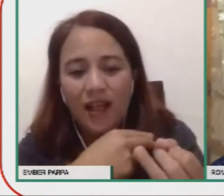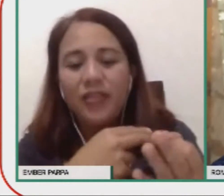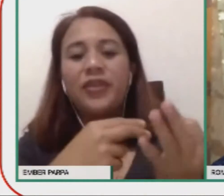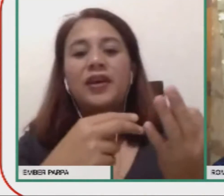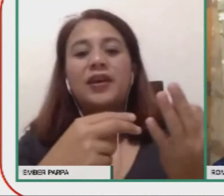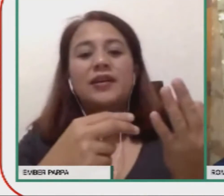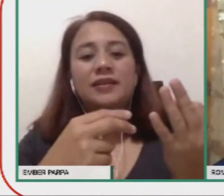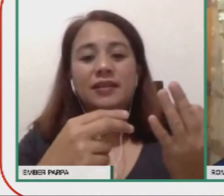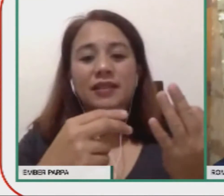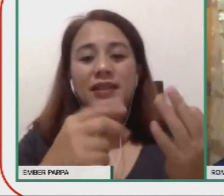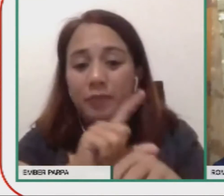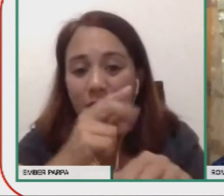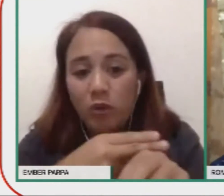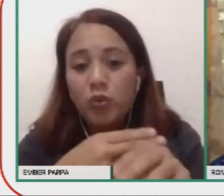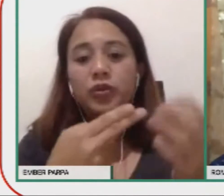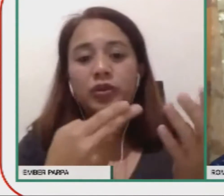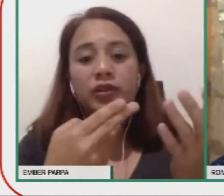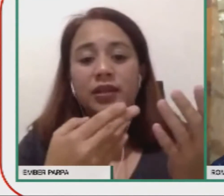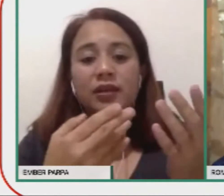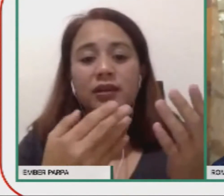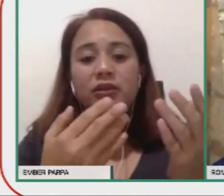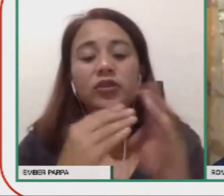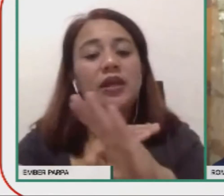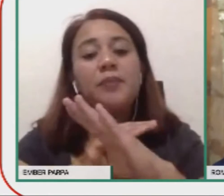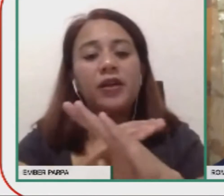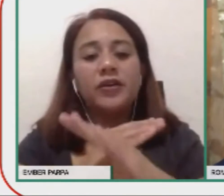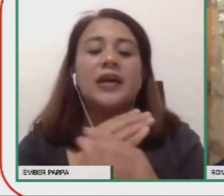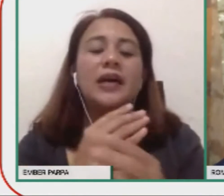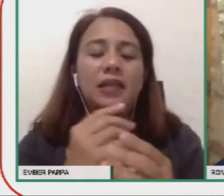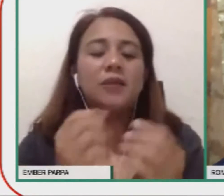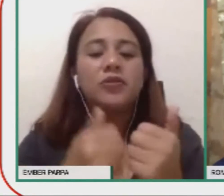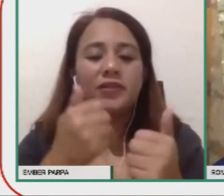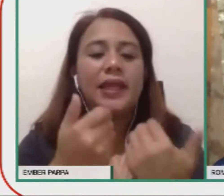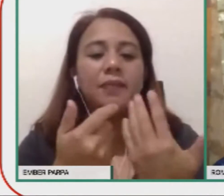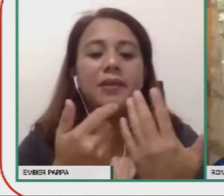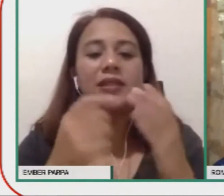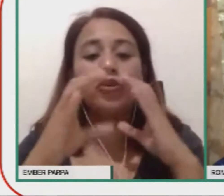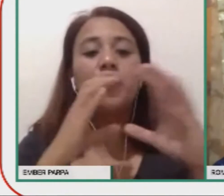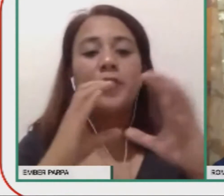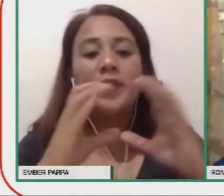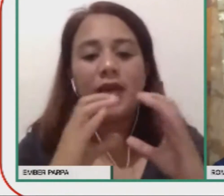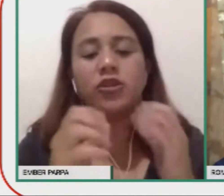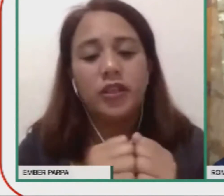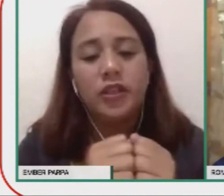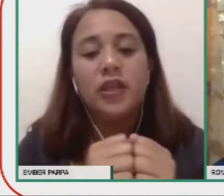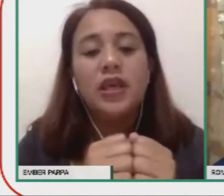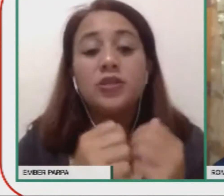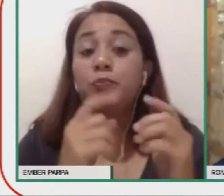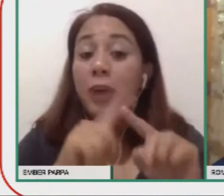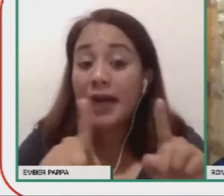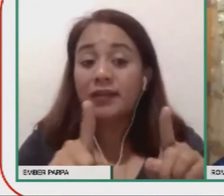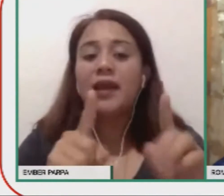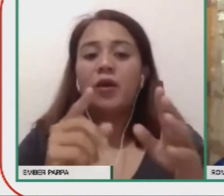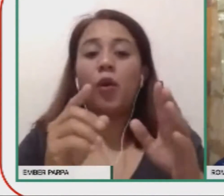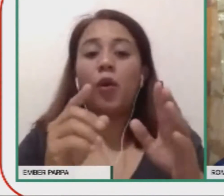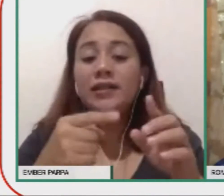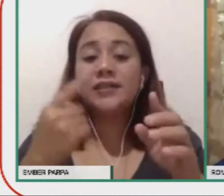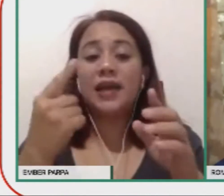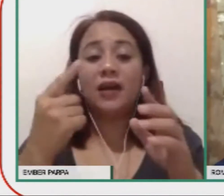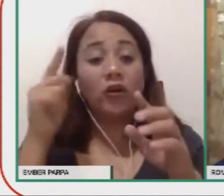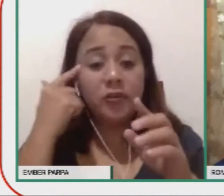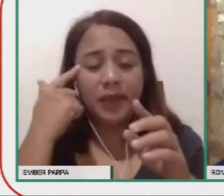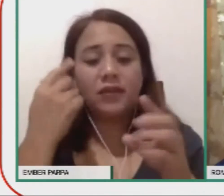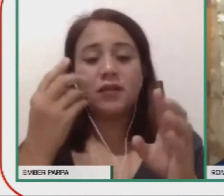health, livelihood, yun na ng barrier sa kanila most of the time is yung communication. But once